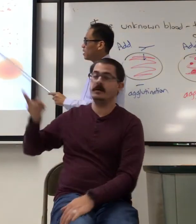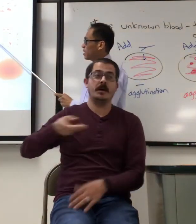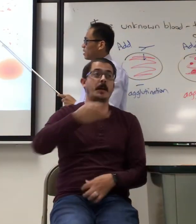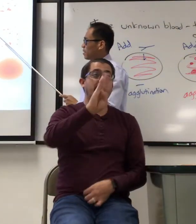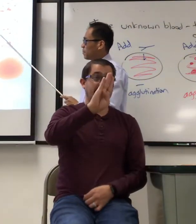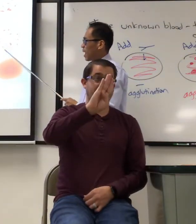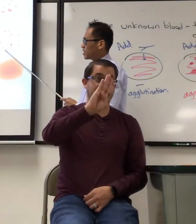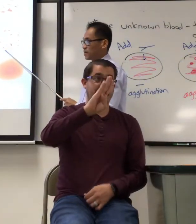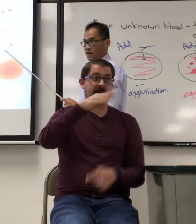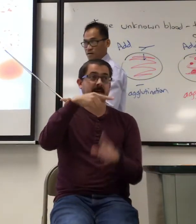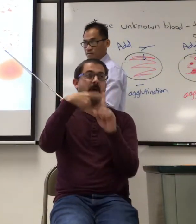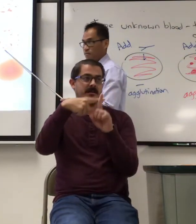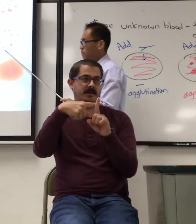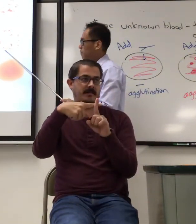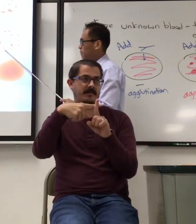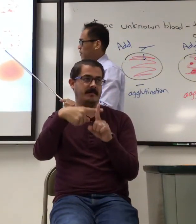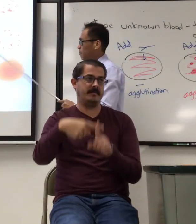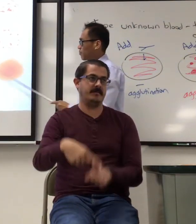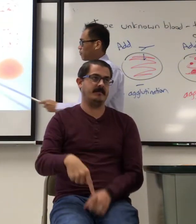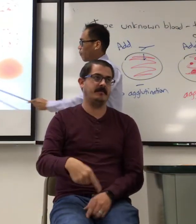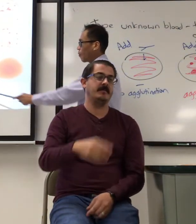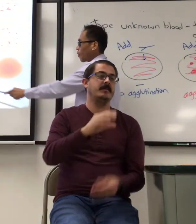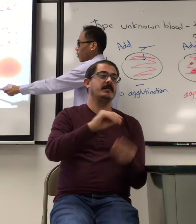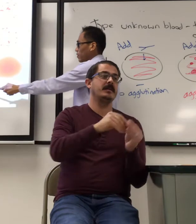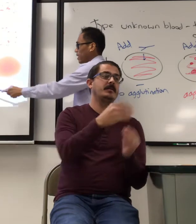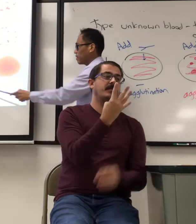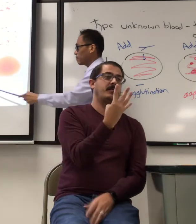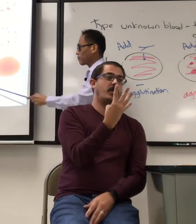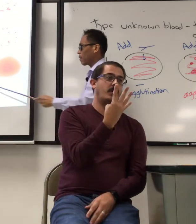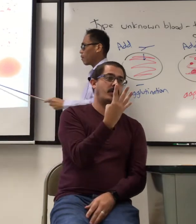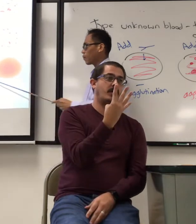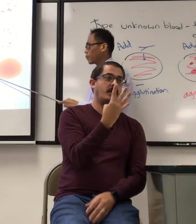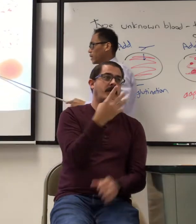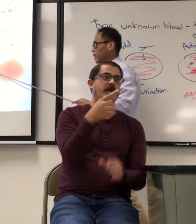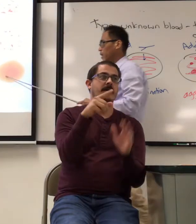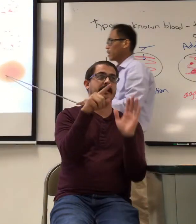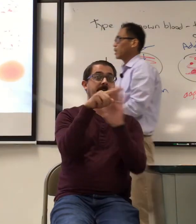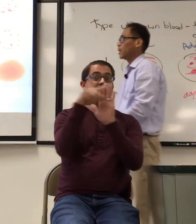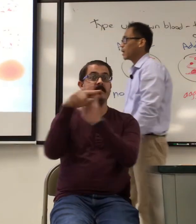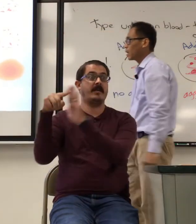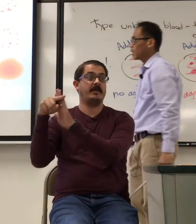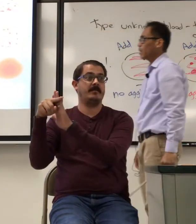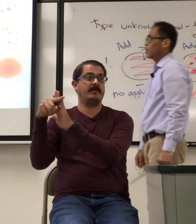B positive. Number 4. Negative for all 3.